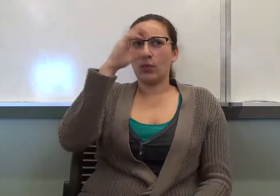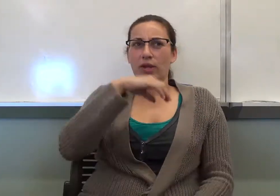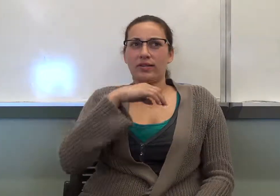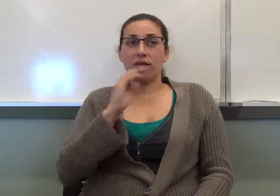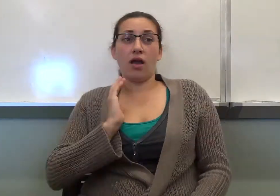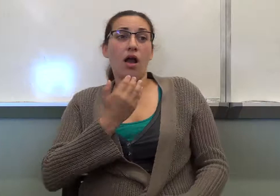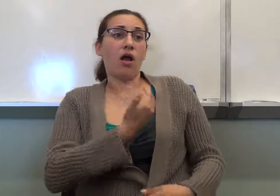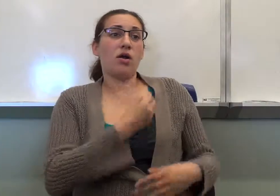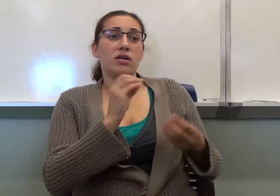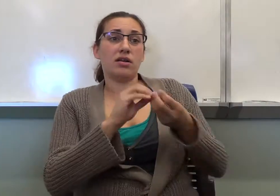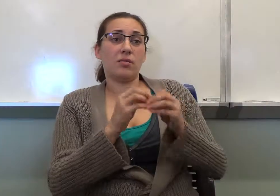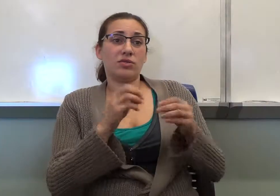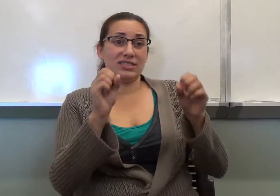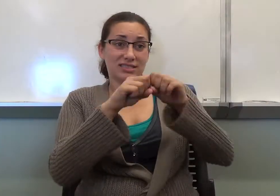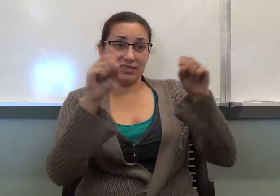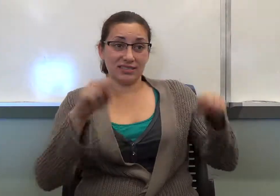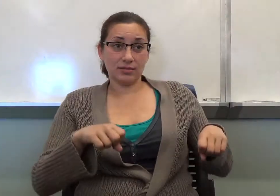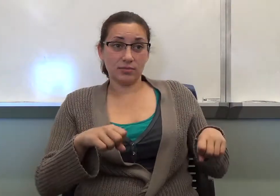system, nature is almost not allowed.